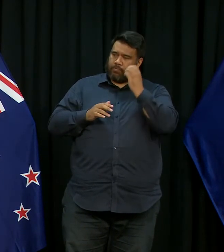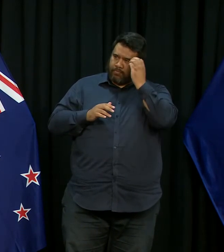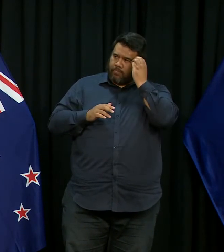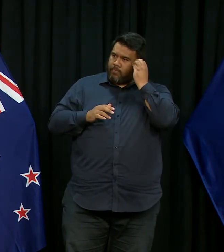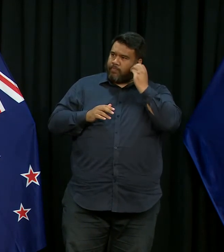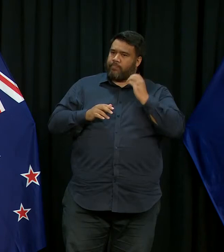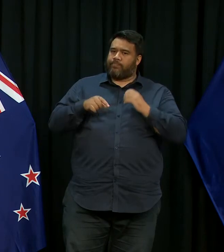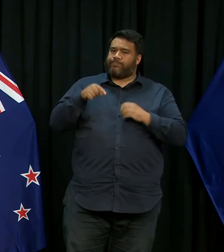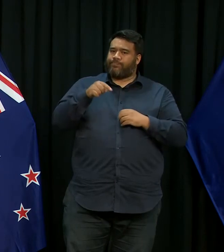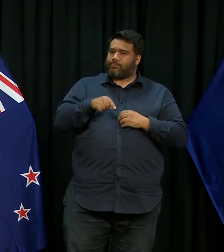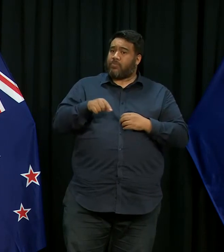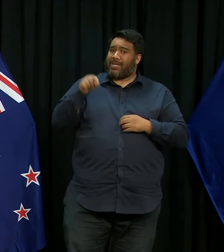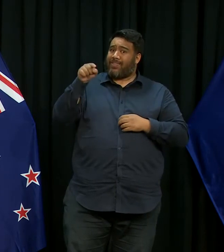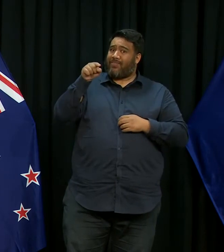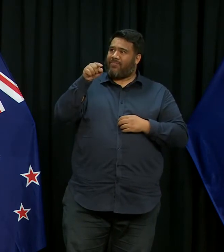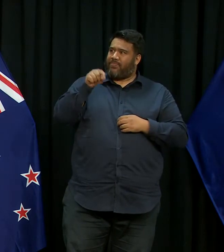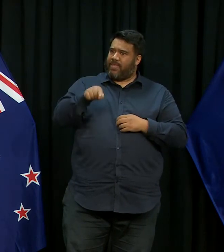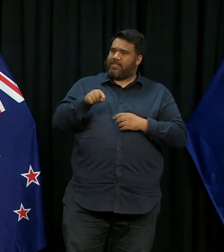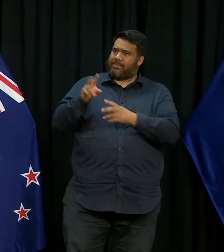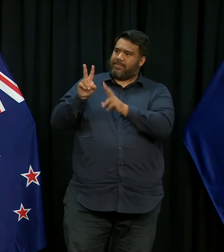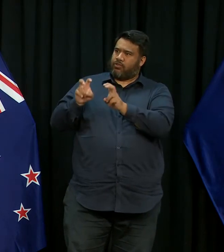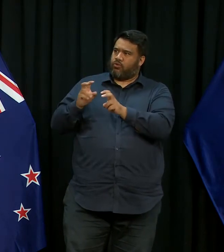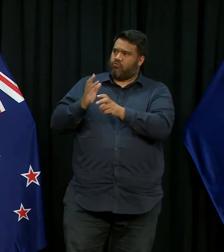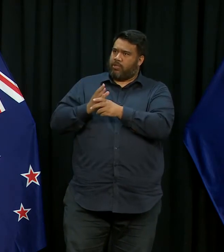get any easier as you go along? Oh, actually,